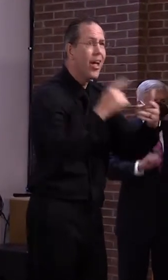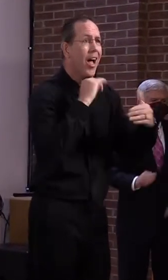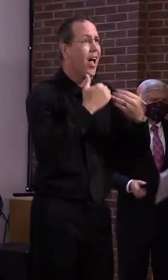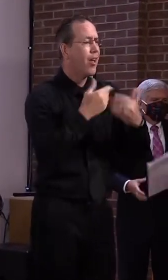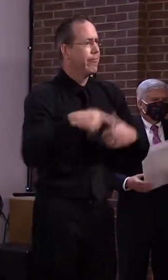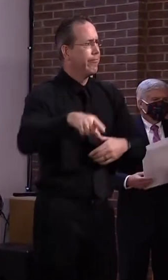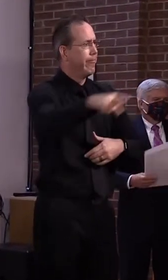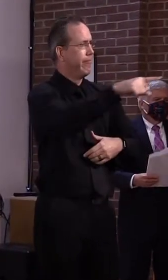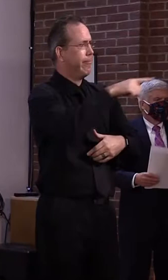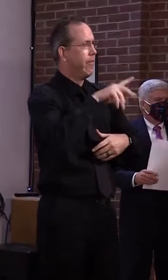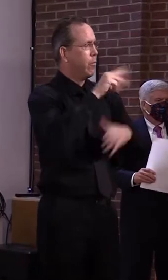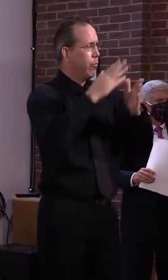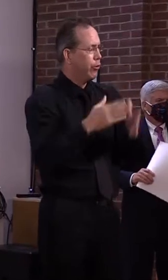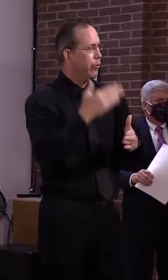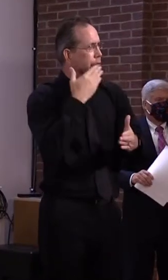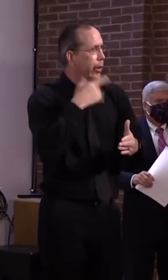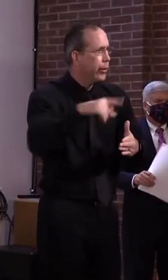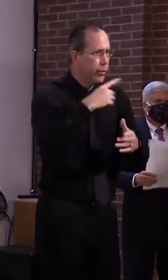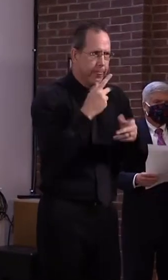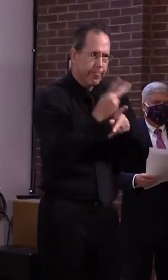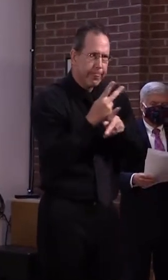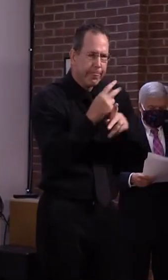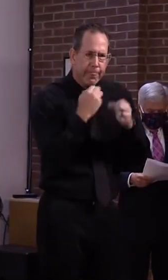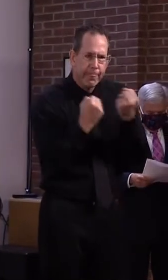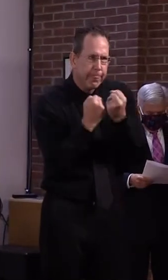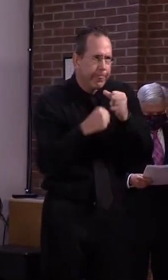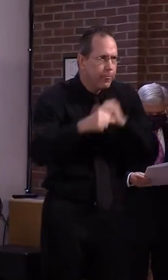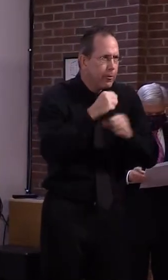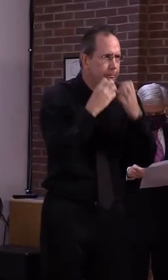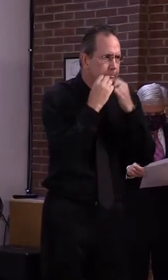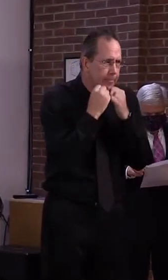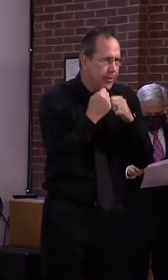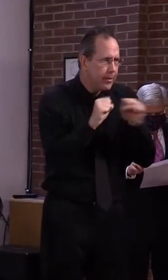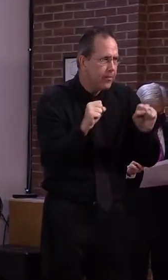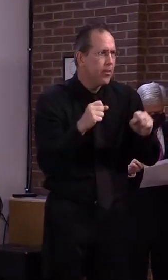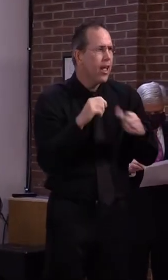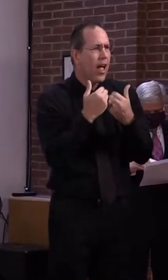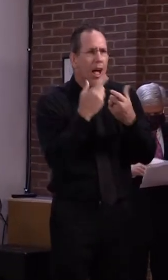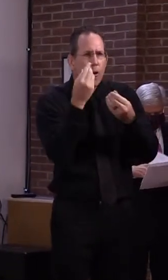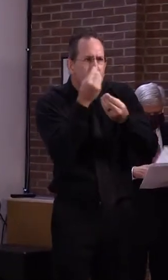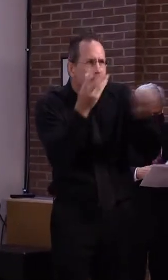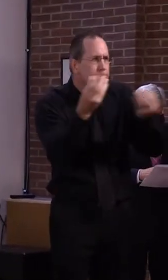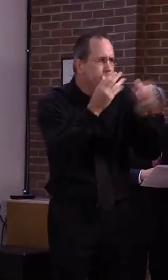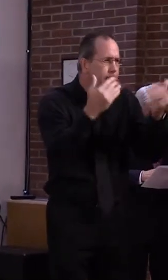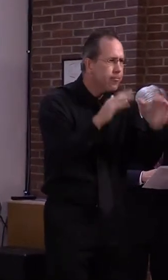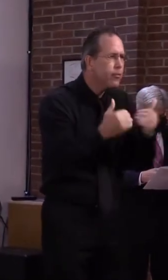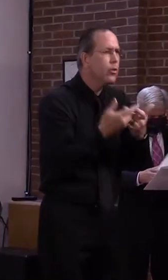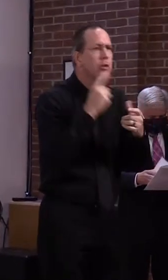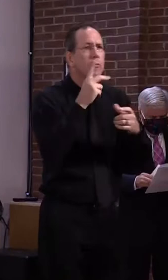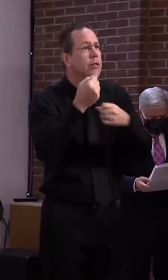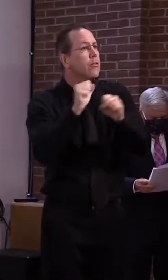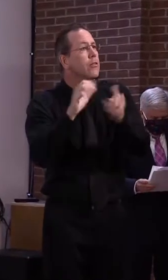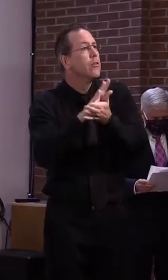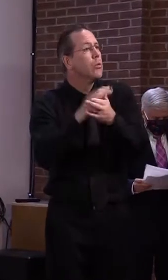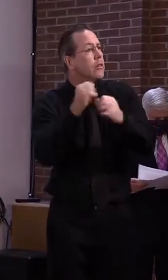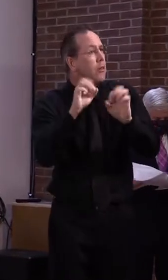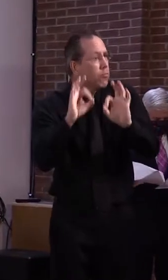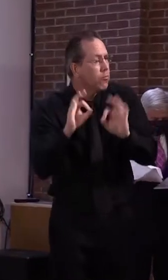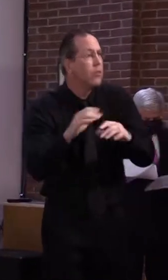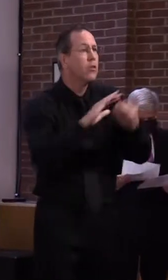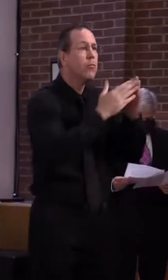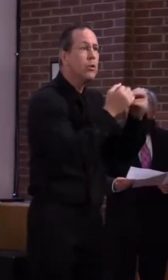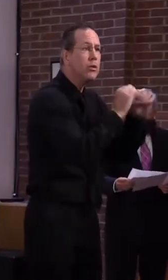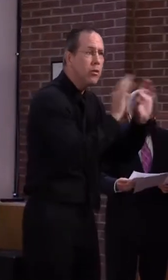We've set health and safety protocols to help keep COVID out of schools and to limit the spread if, and probably more